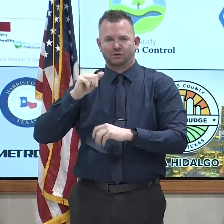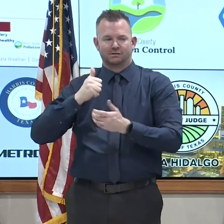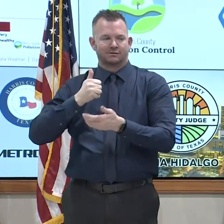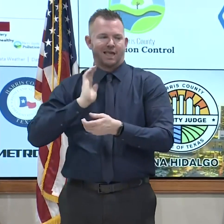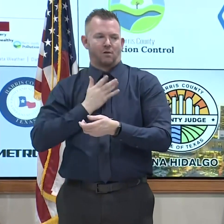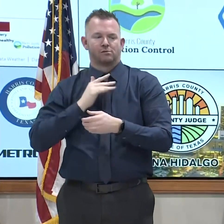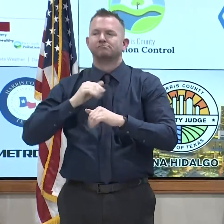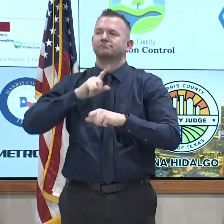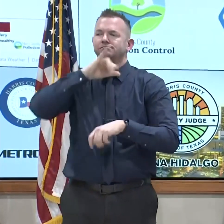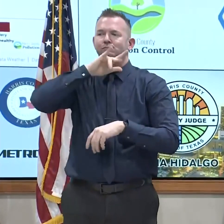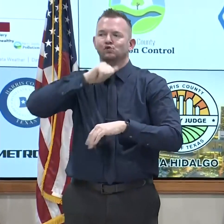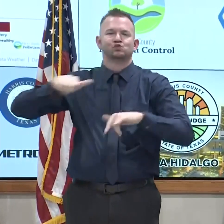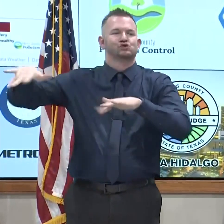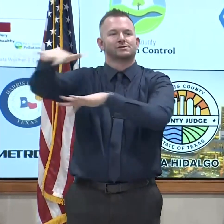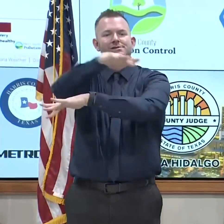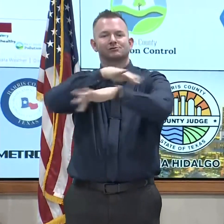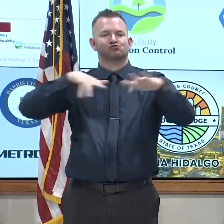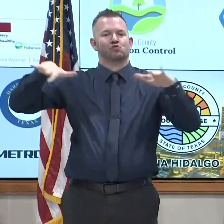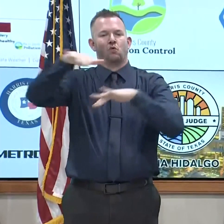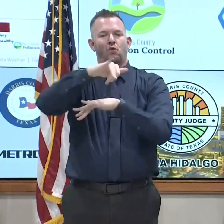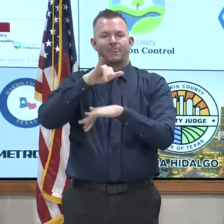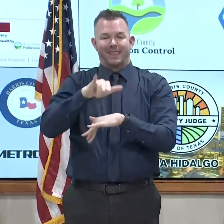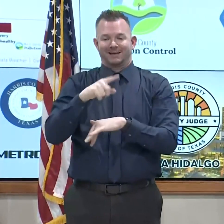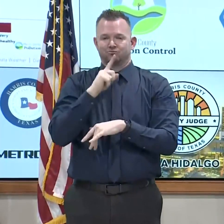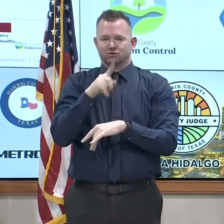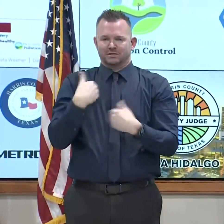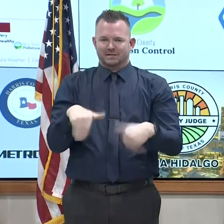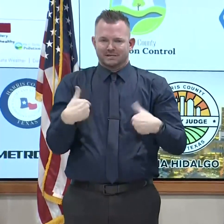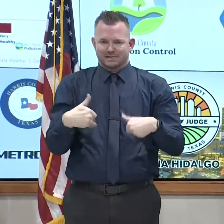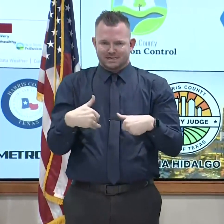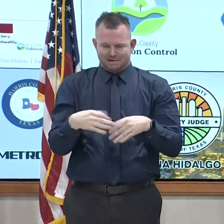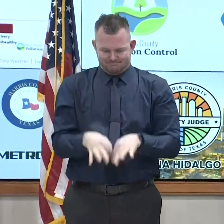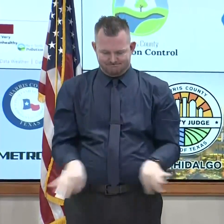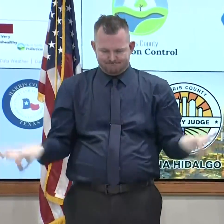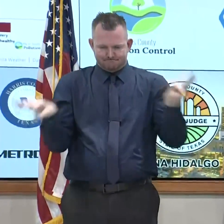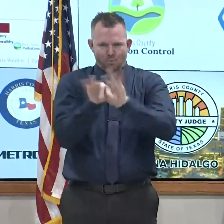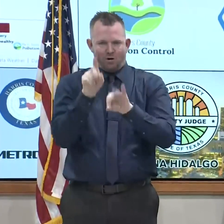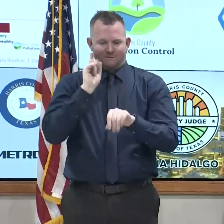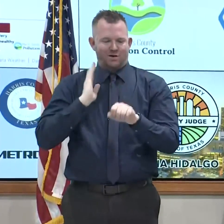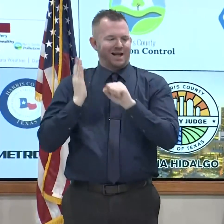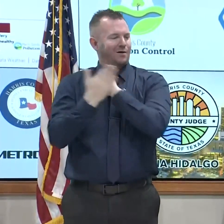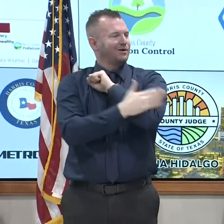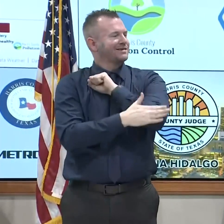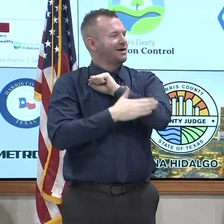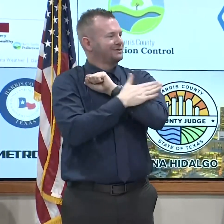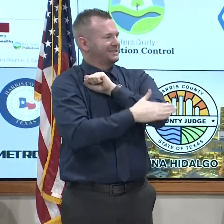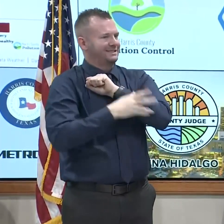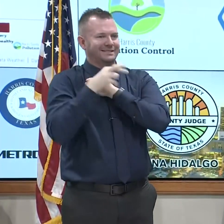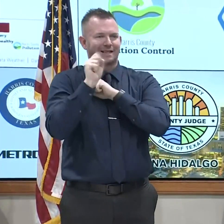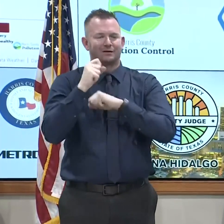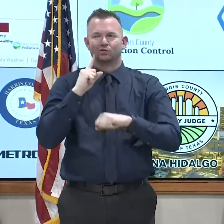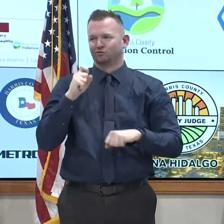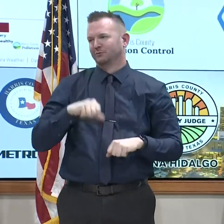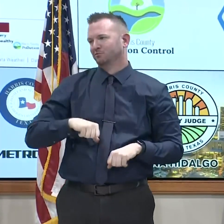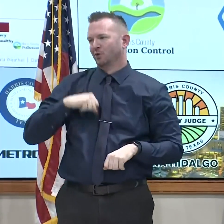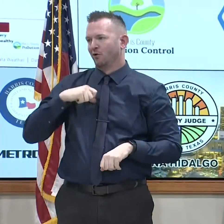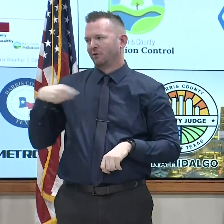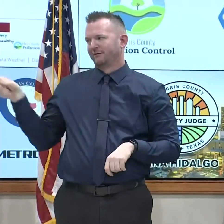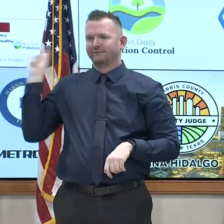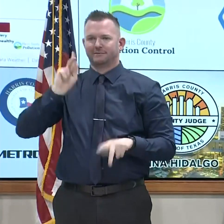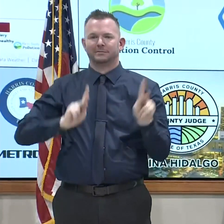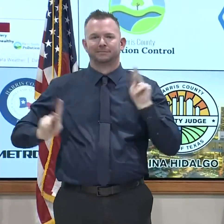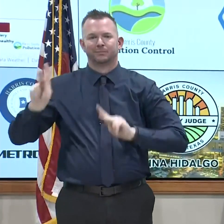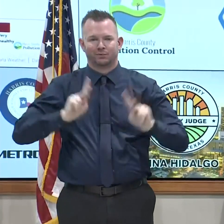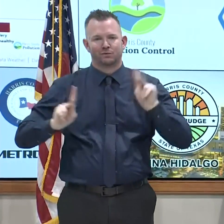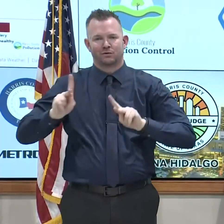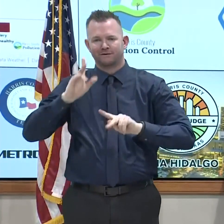truly be proud of, and to know that they are working for all of our residents. And let me just throw in a quick